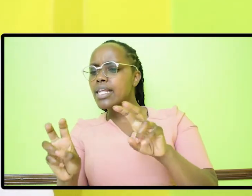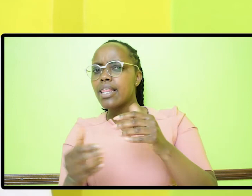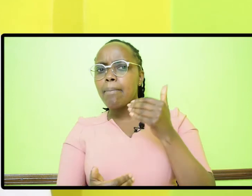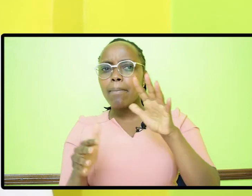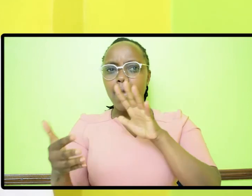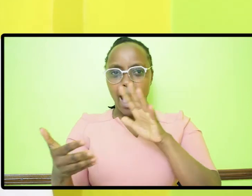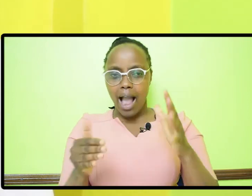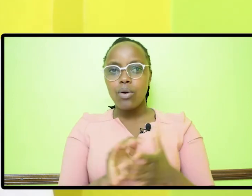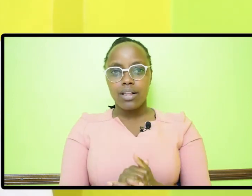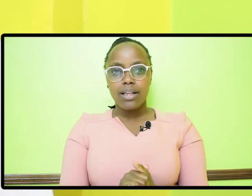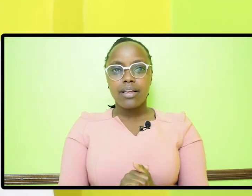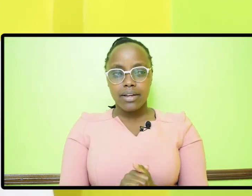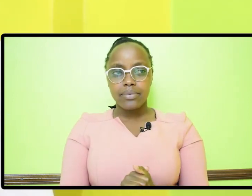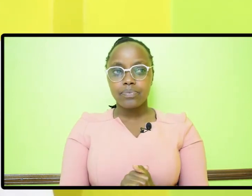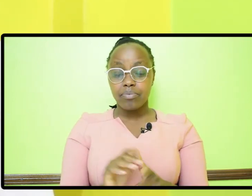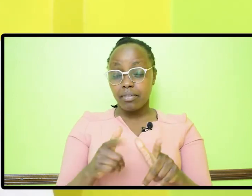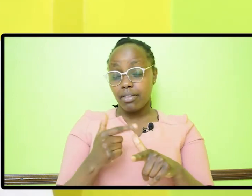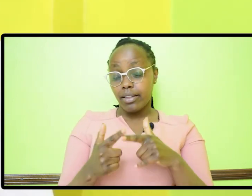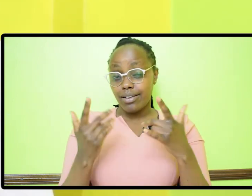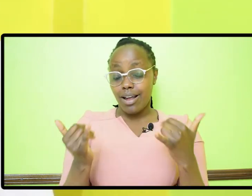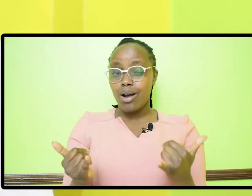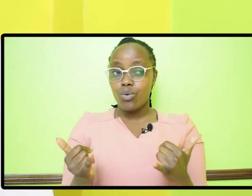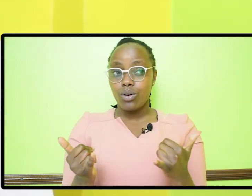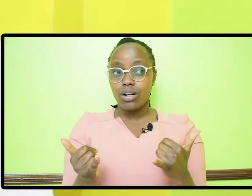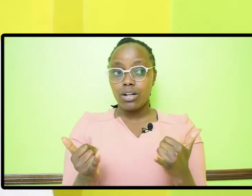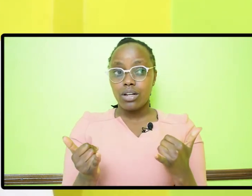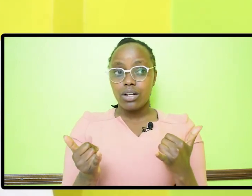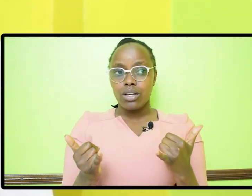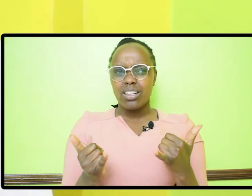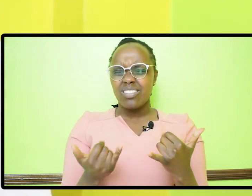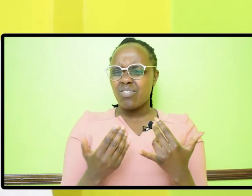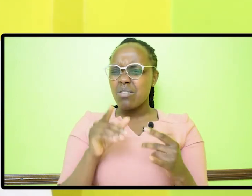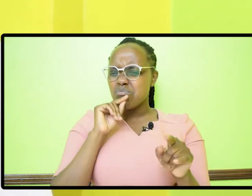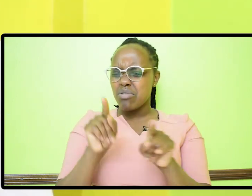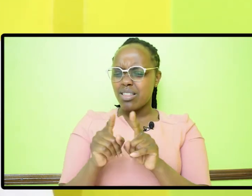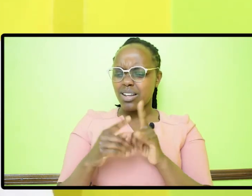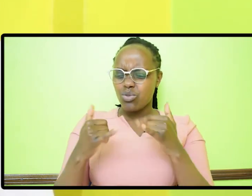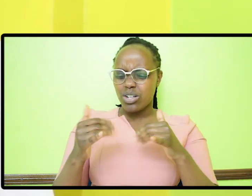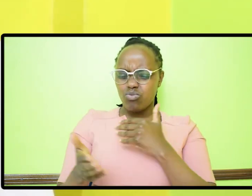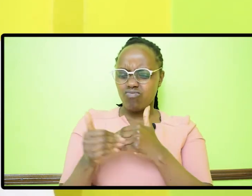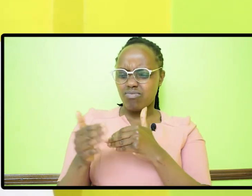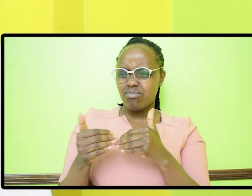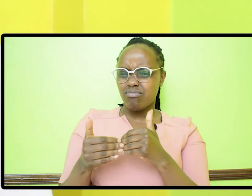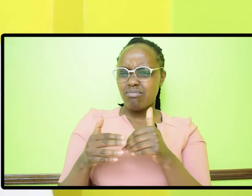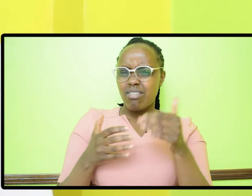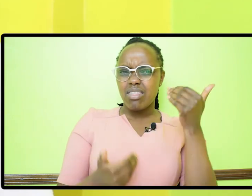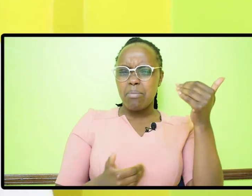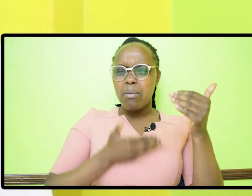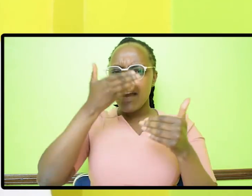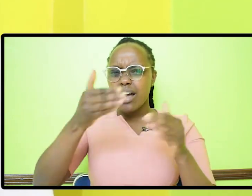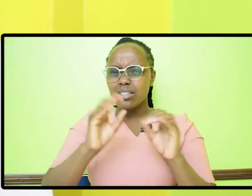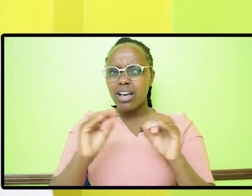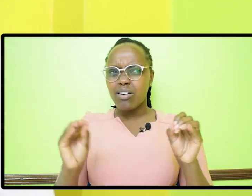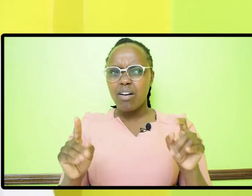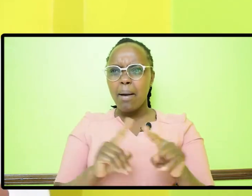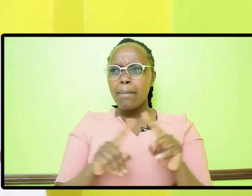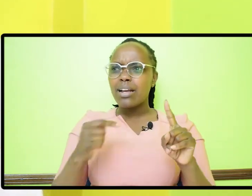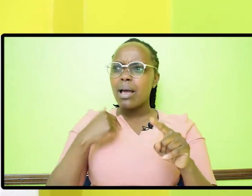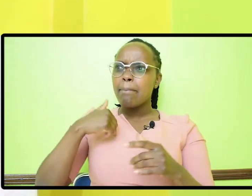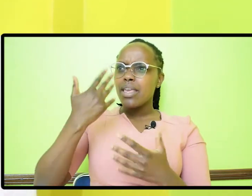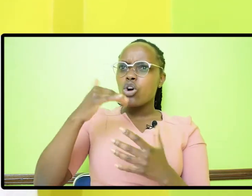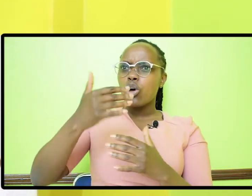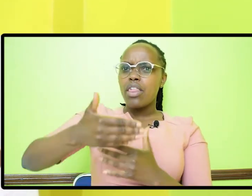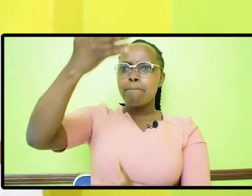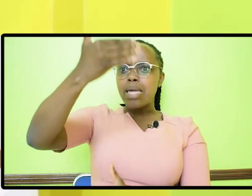kumwangalia. Yeah. So that time, my bro came. He's like trying to play the baby. The baby's not responding. But mimi